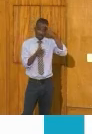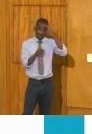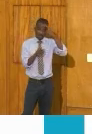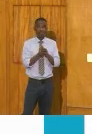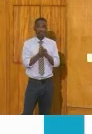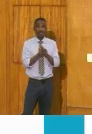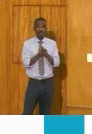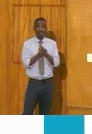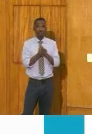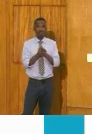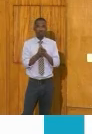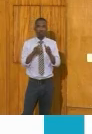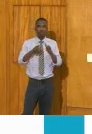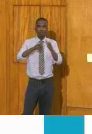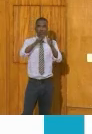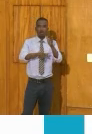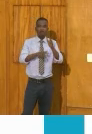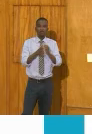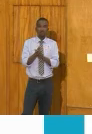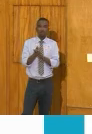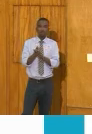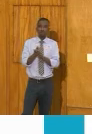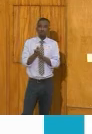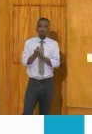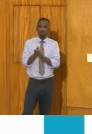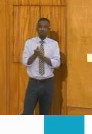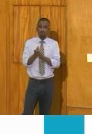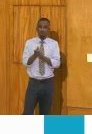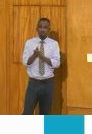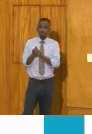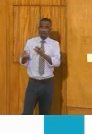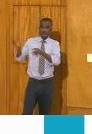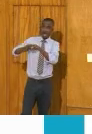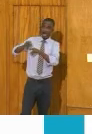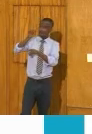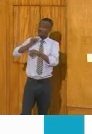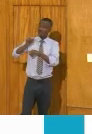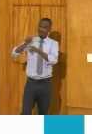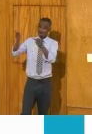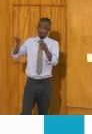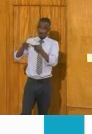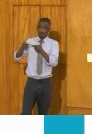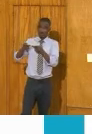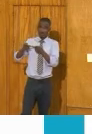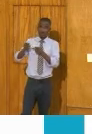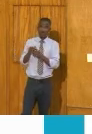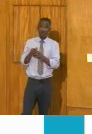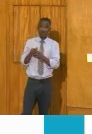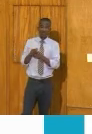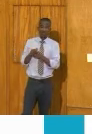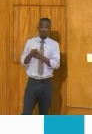almost double the amount in the public lab, which was 2.78 USD in the public